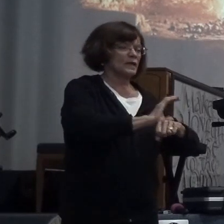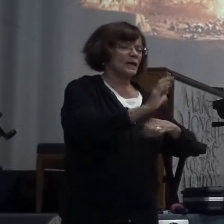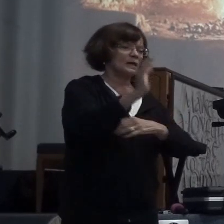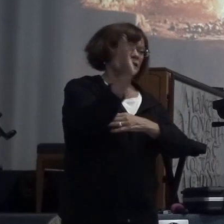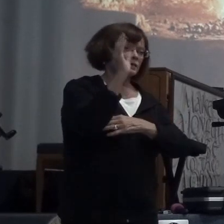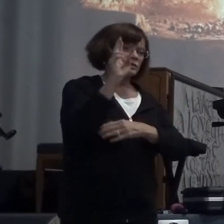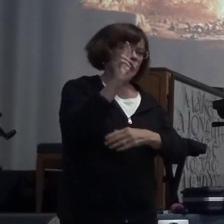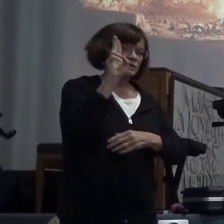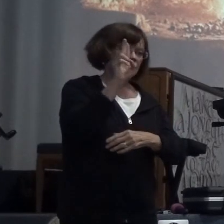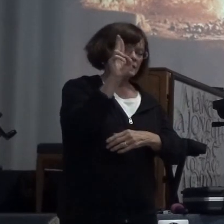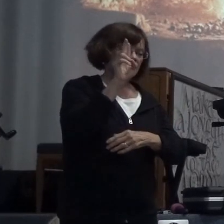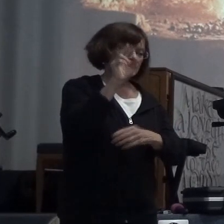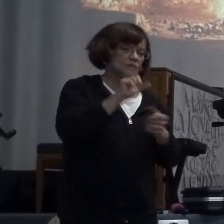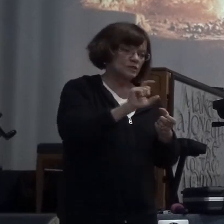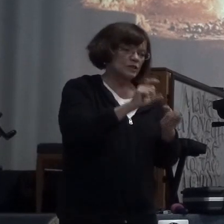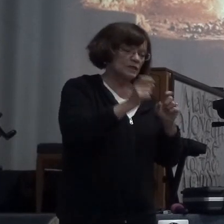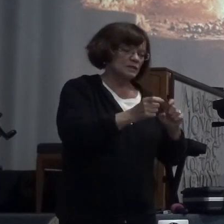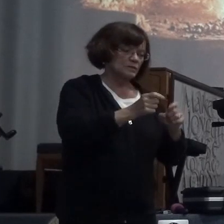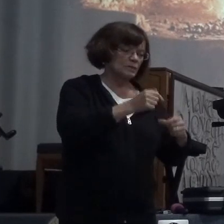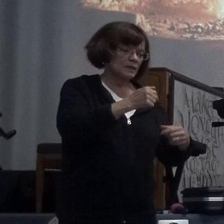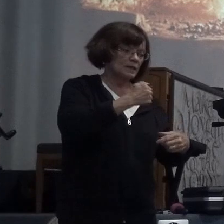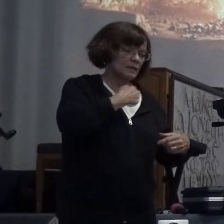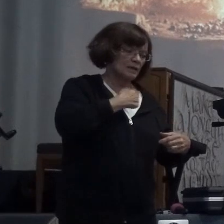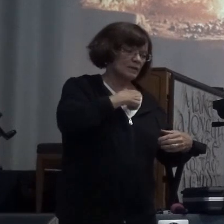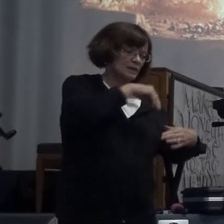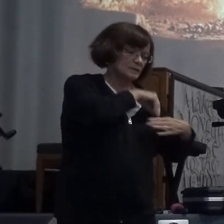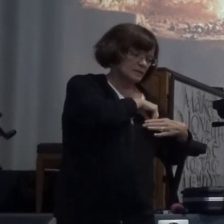these things to change me on the inside.